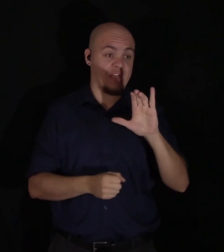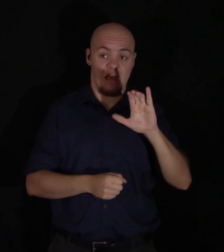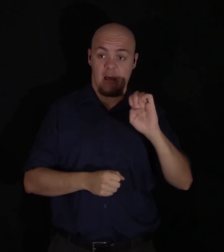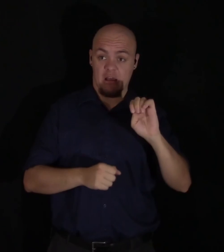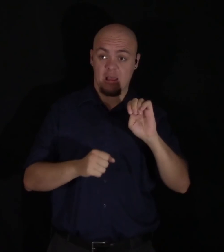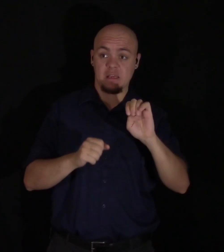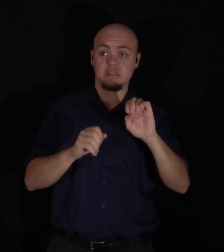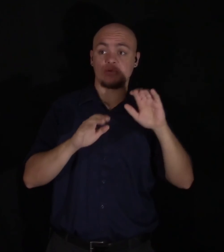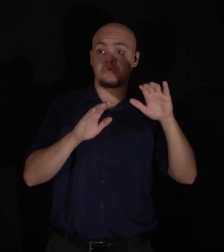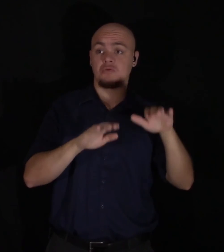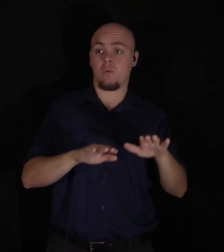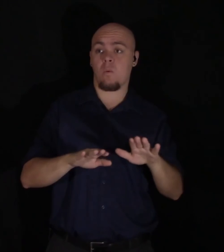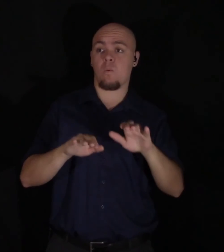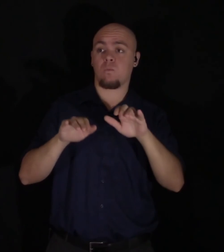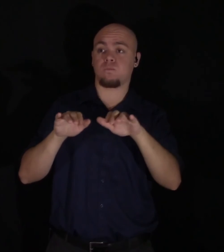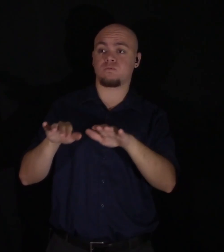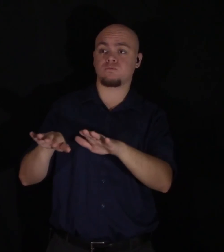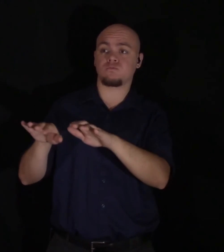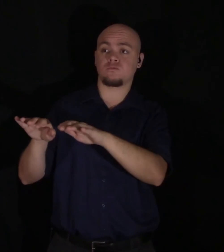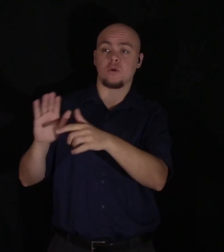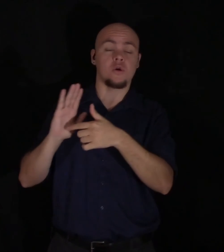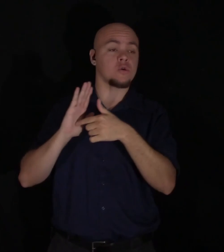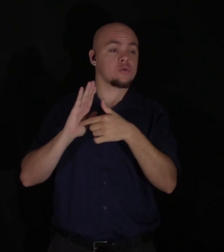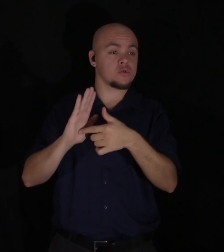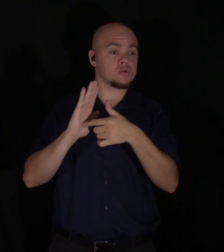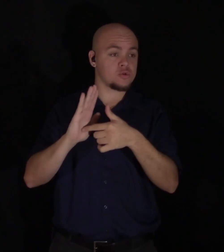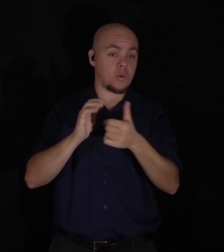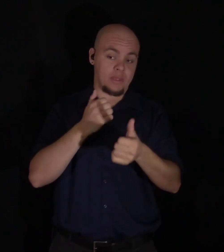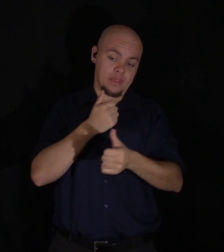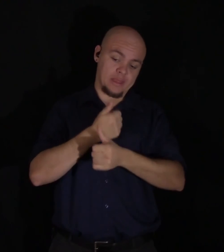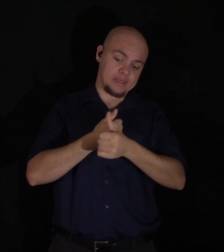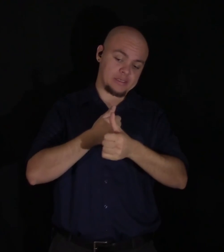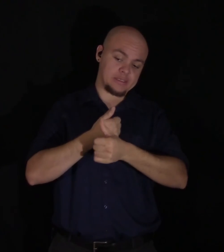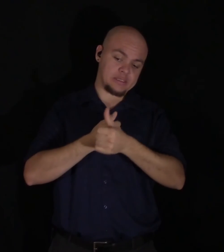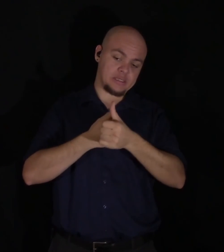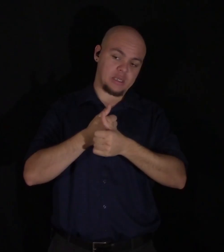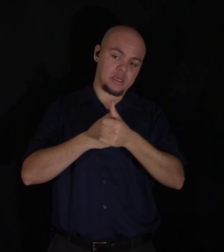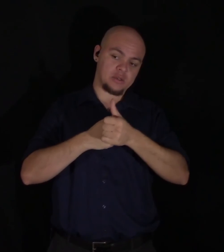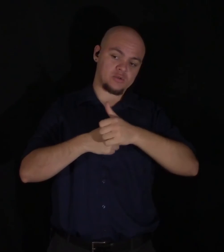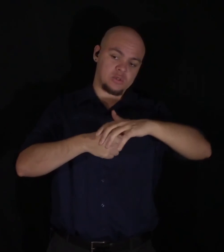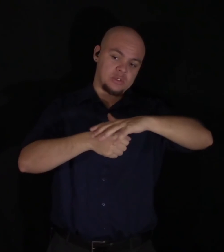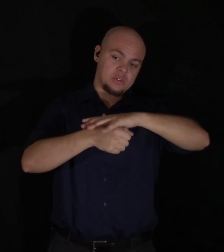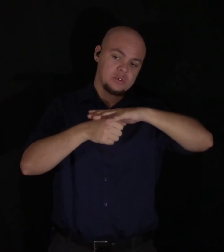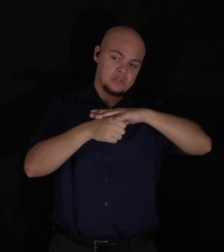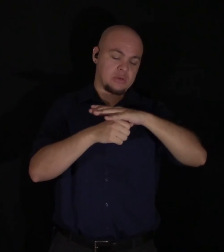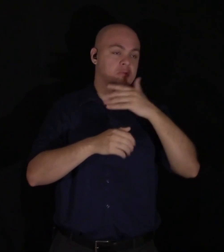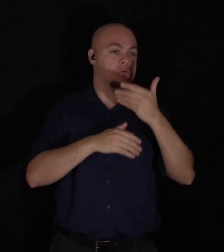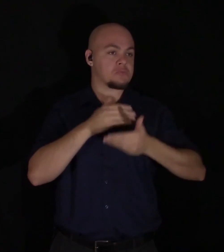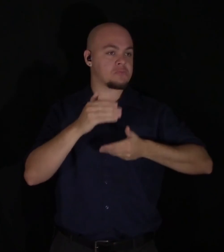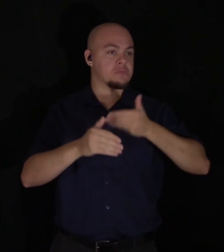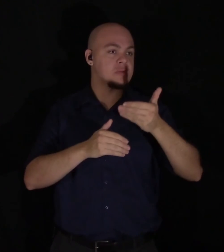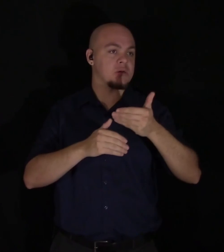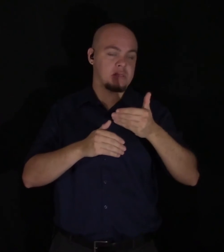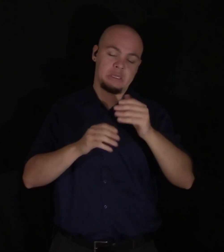pass us, indicating the dangers of the region towards which we are advancing, appear to dismay